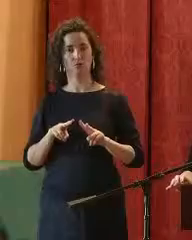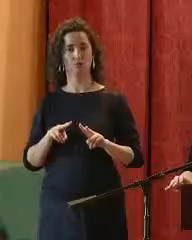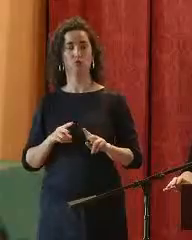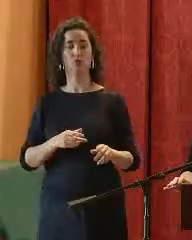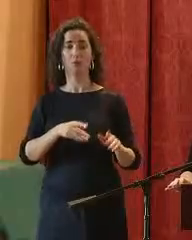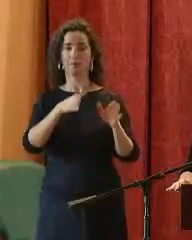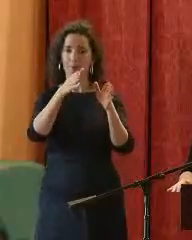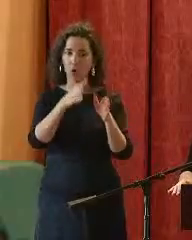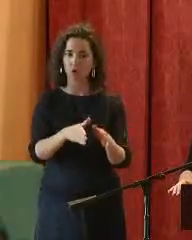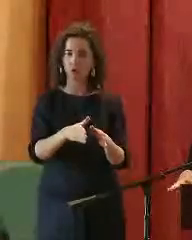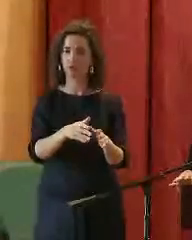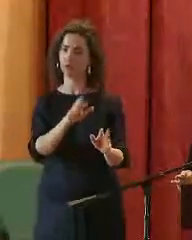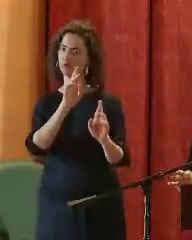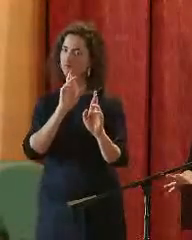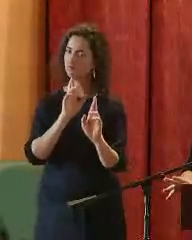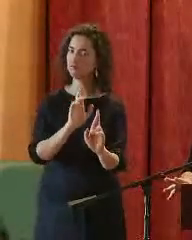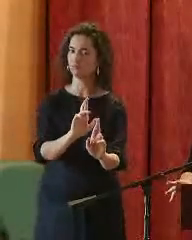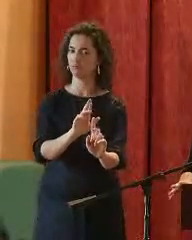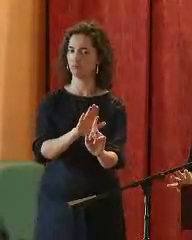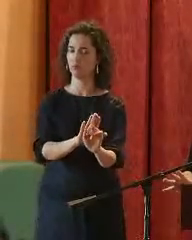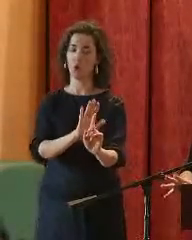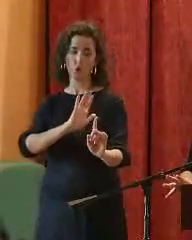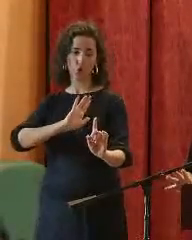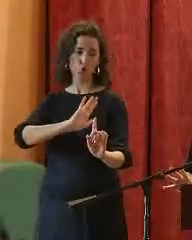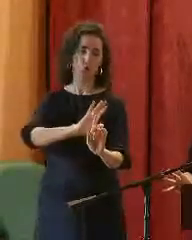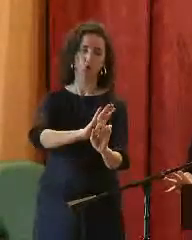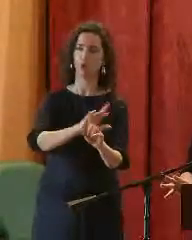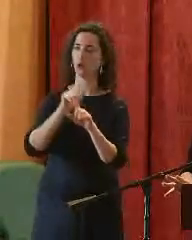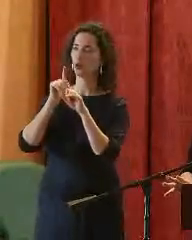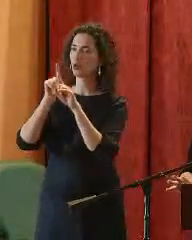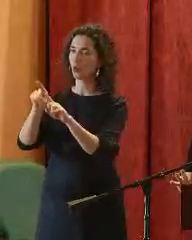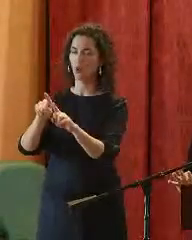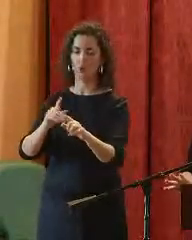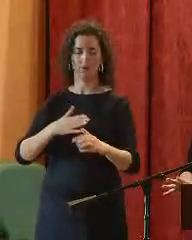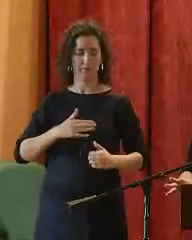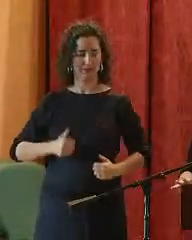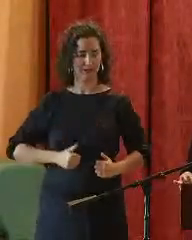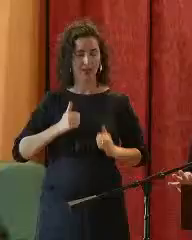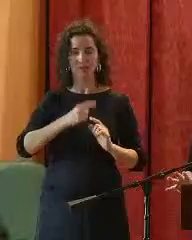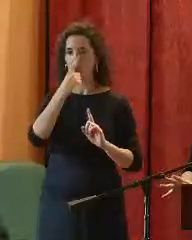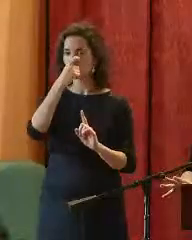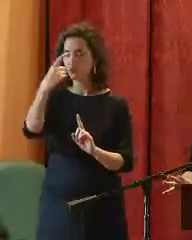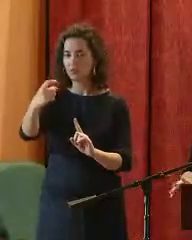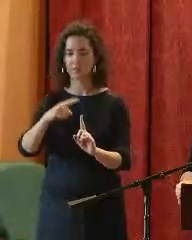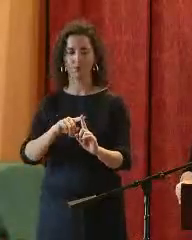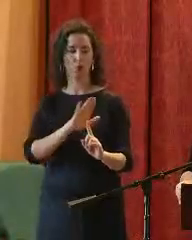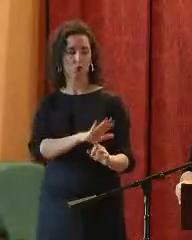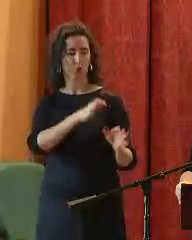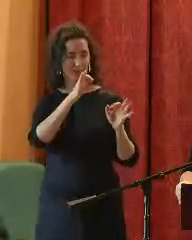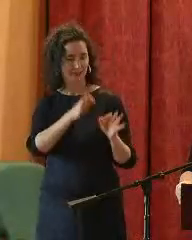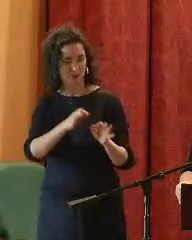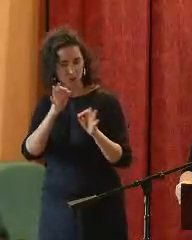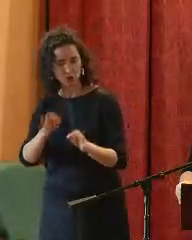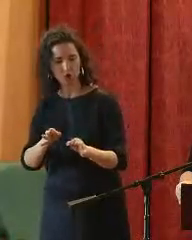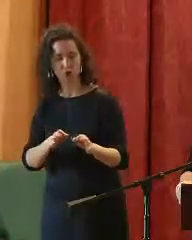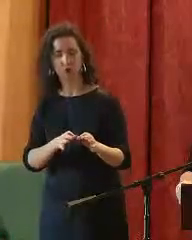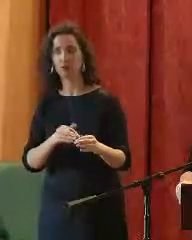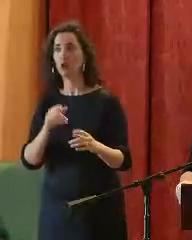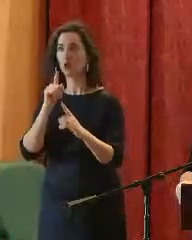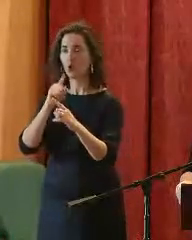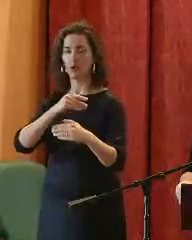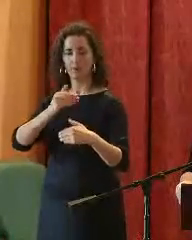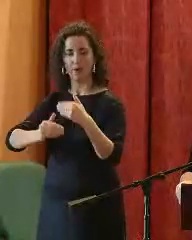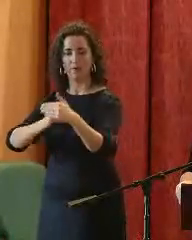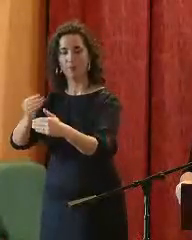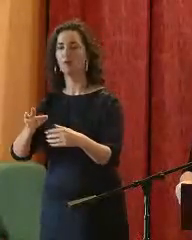an individual, that their goals, their dreams for their lives are supported, their decision-making to work towards those life goals